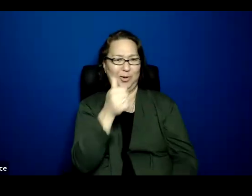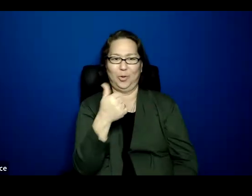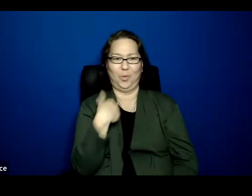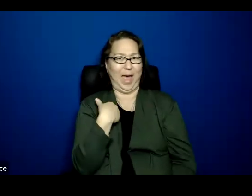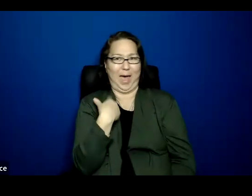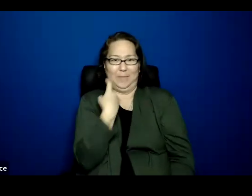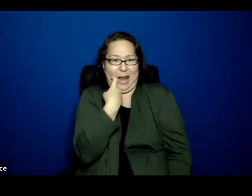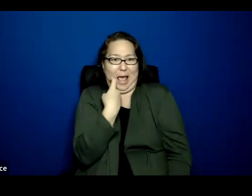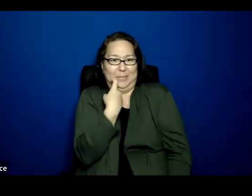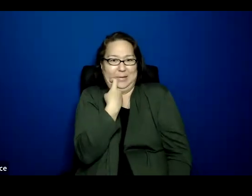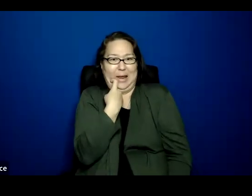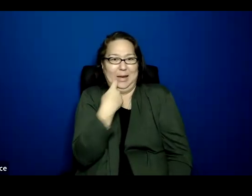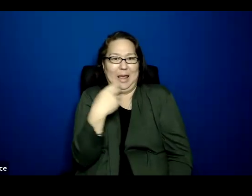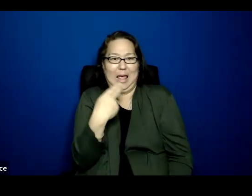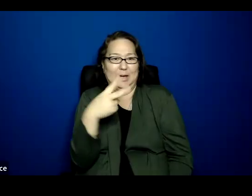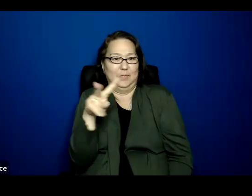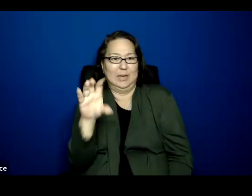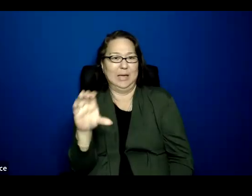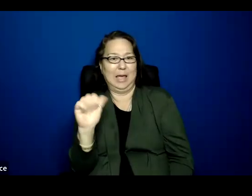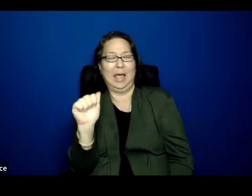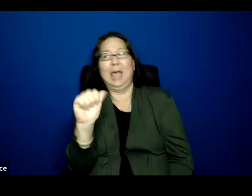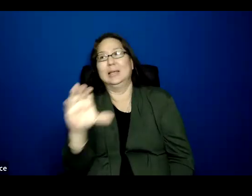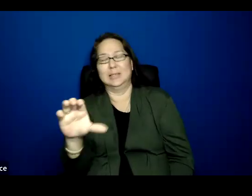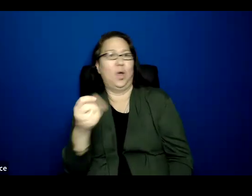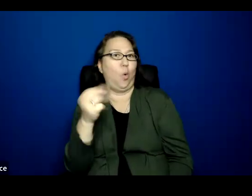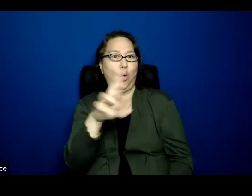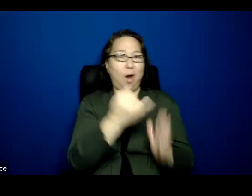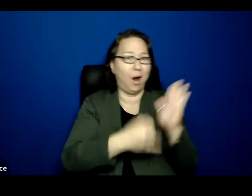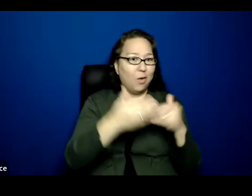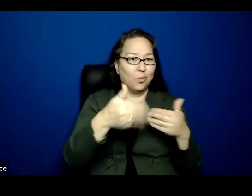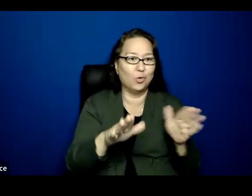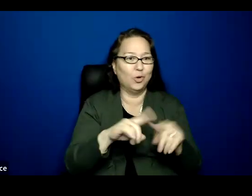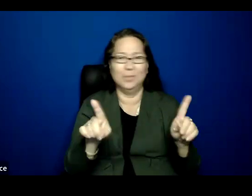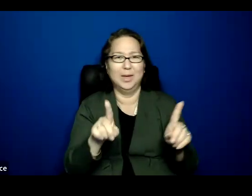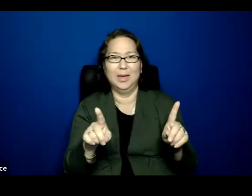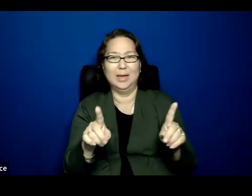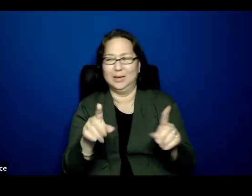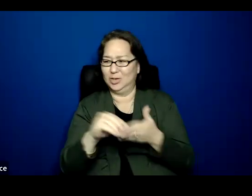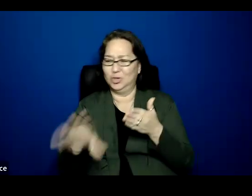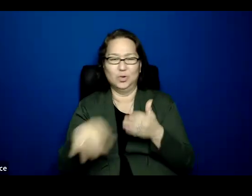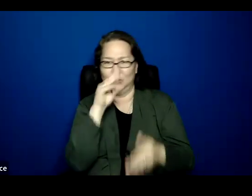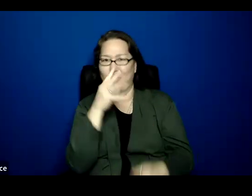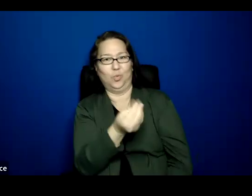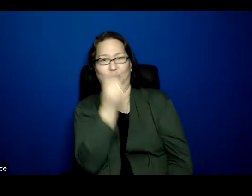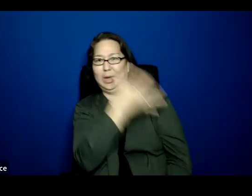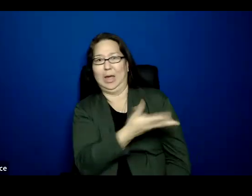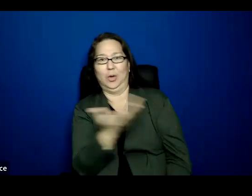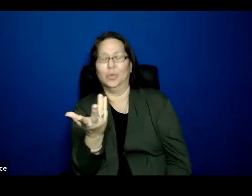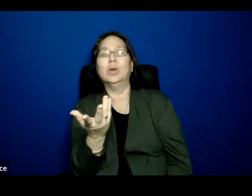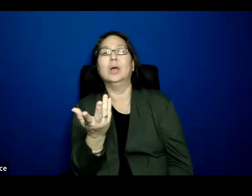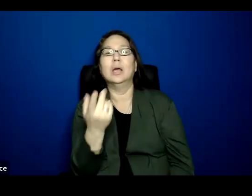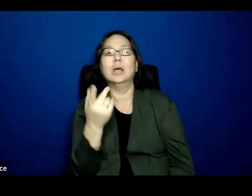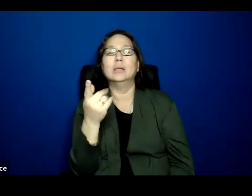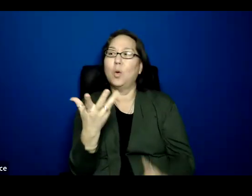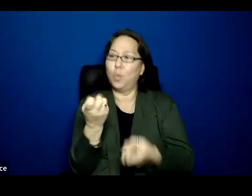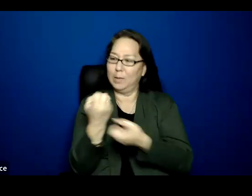things that kids care about. We would love to invite you all to come see what they do care about. Feeling happy and safe, having friends, and